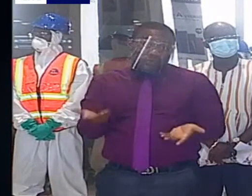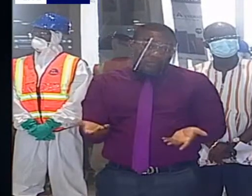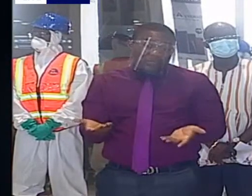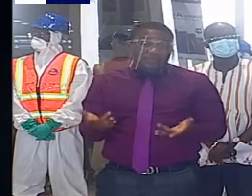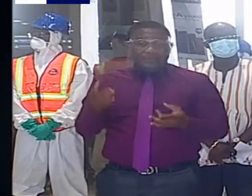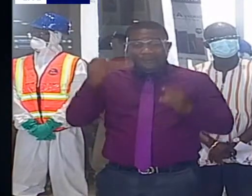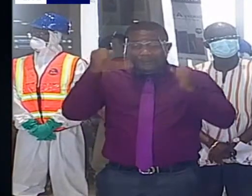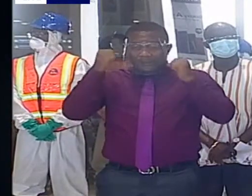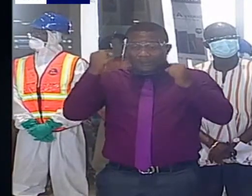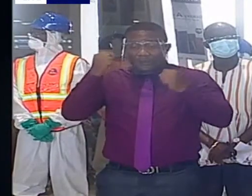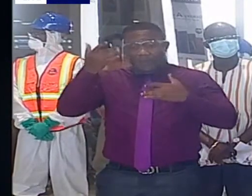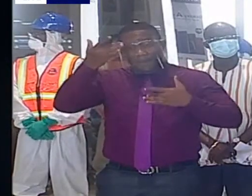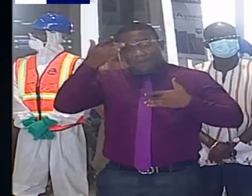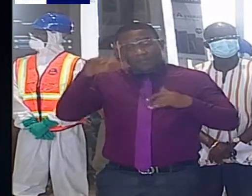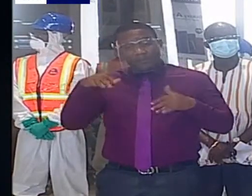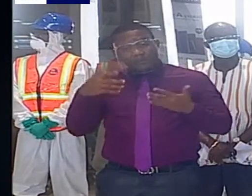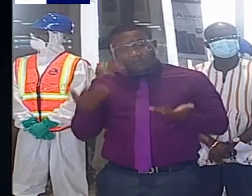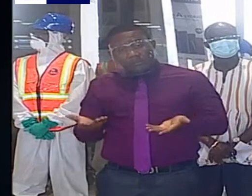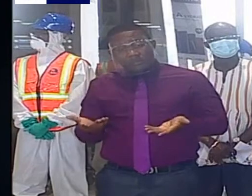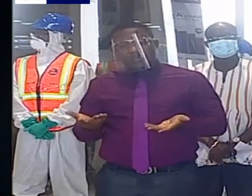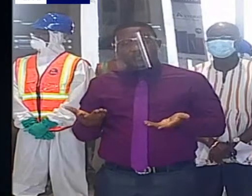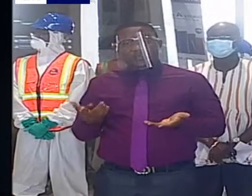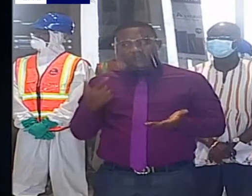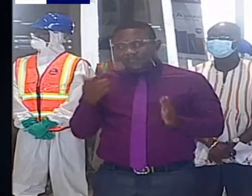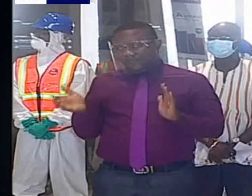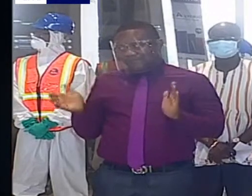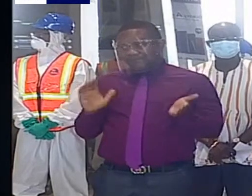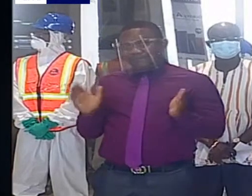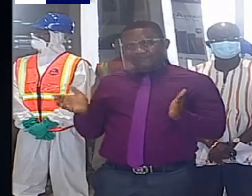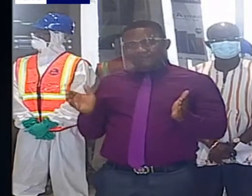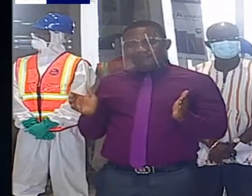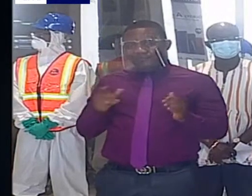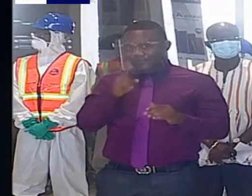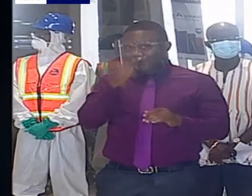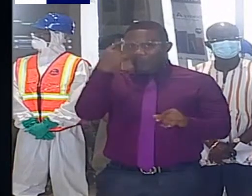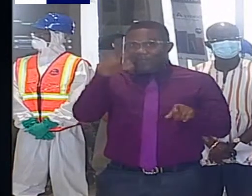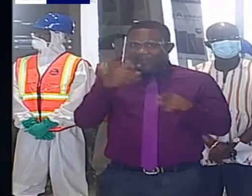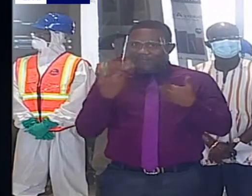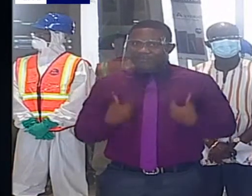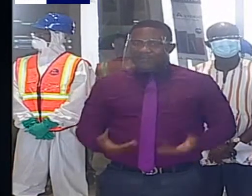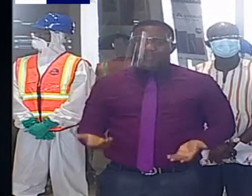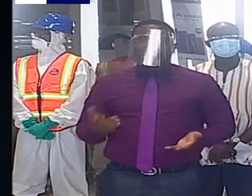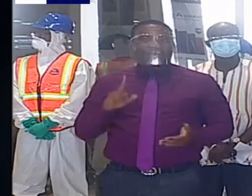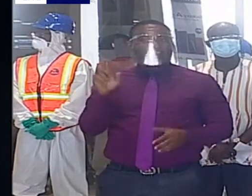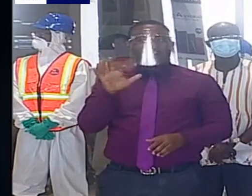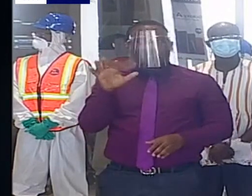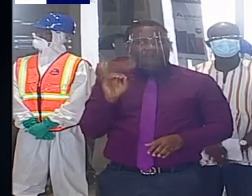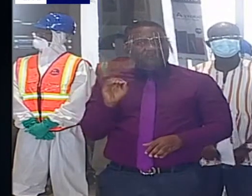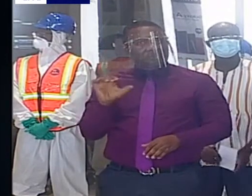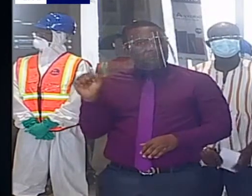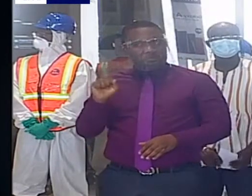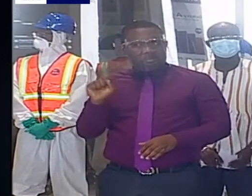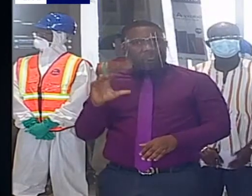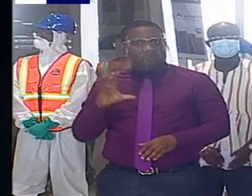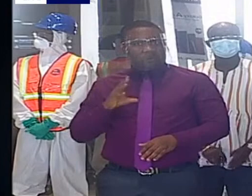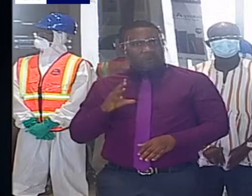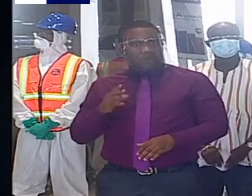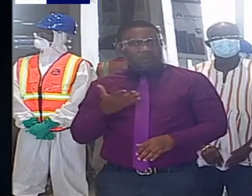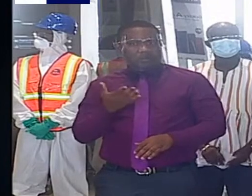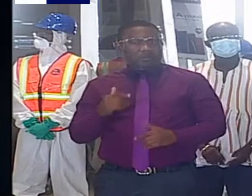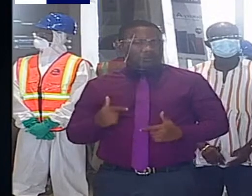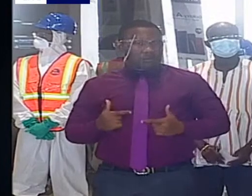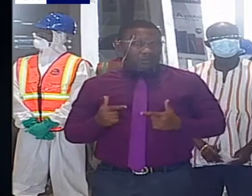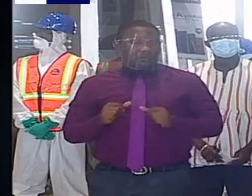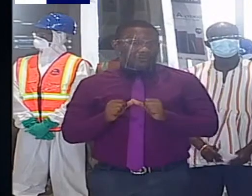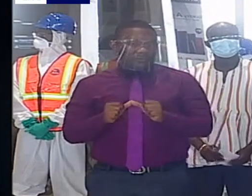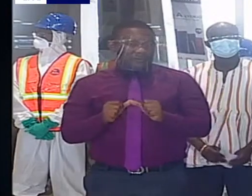as well. And when we start comparing the prices, I believe you agree that to pay $150 and keep Ghanaians safe,